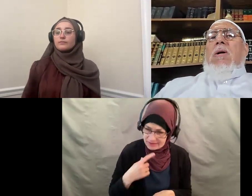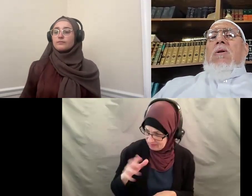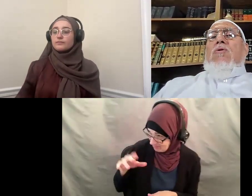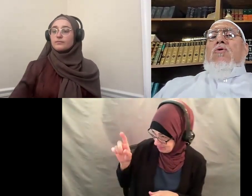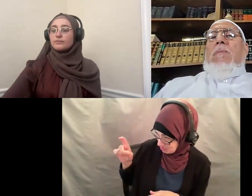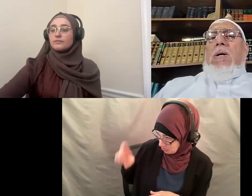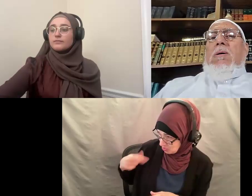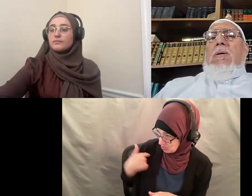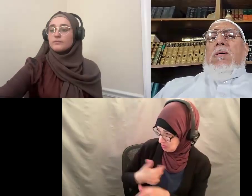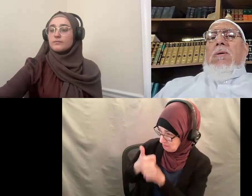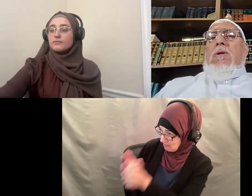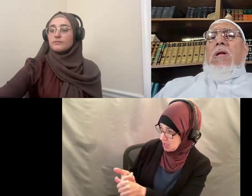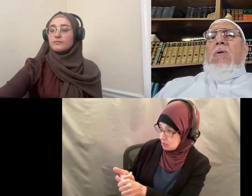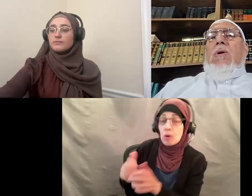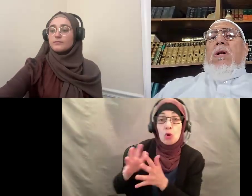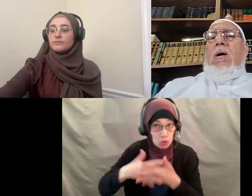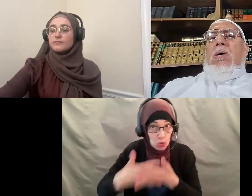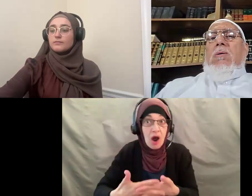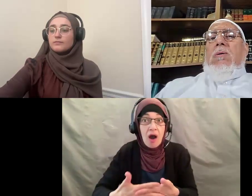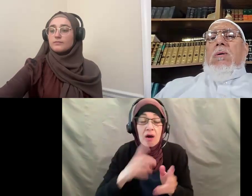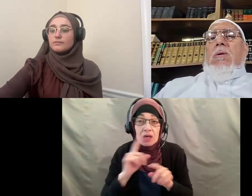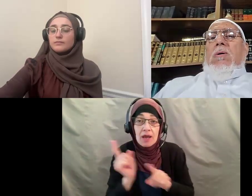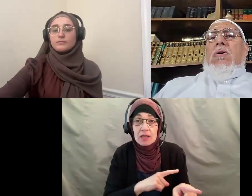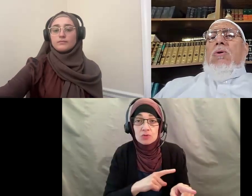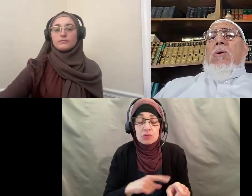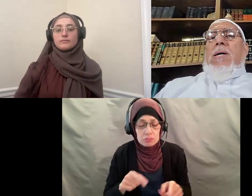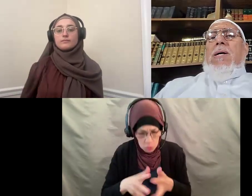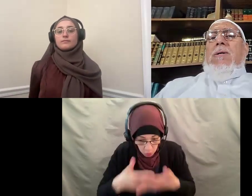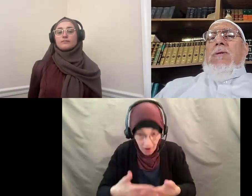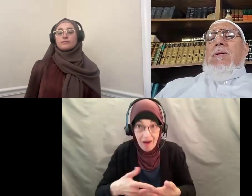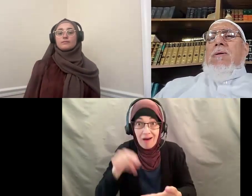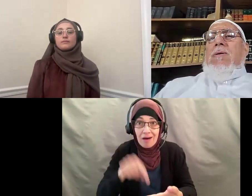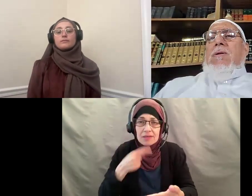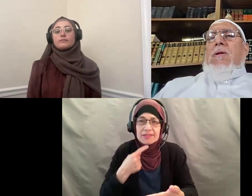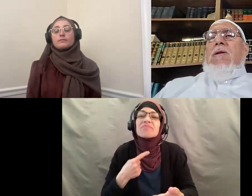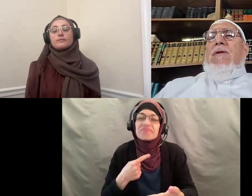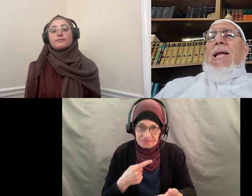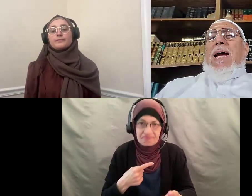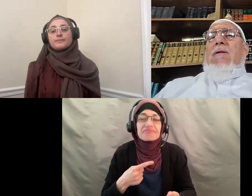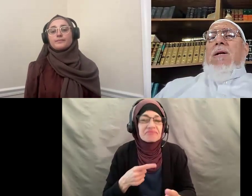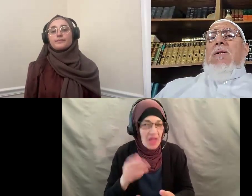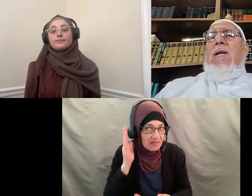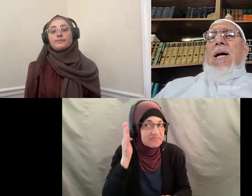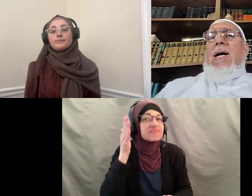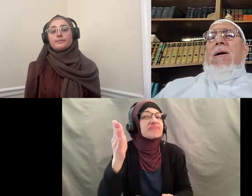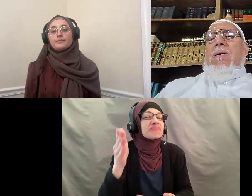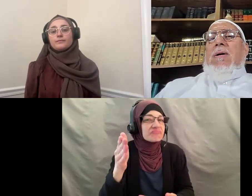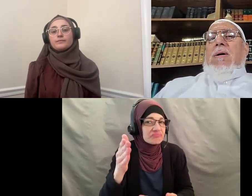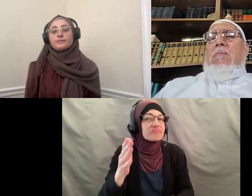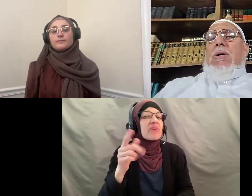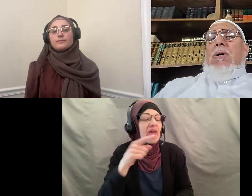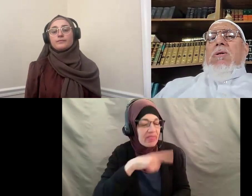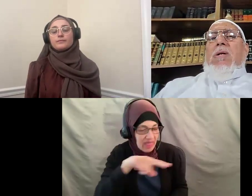them, tomorrow they will know who is the flagrant